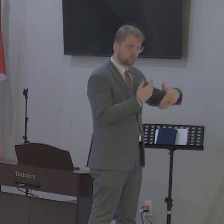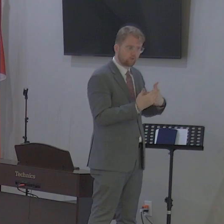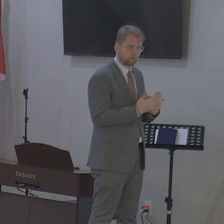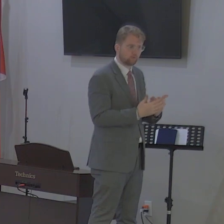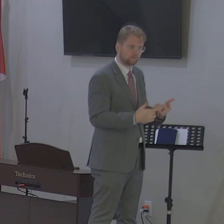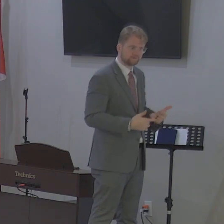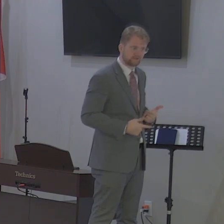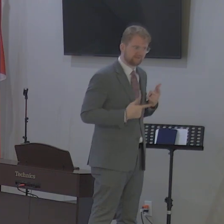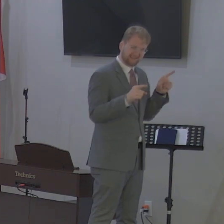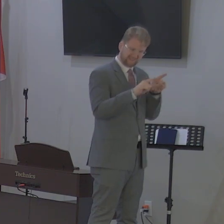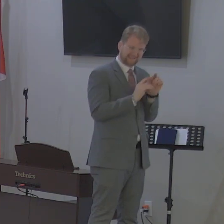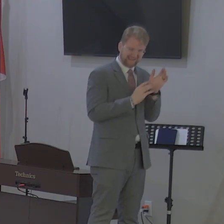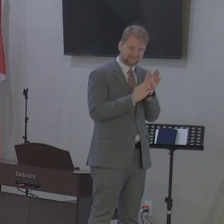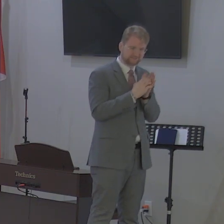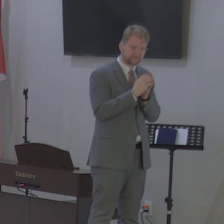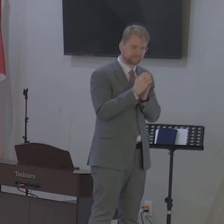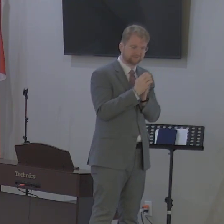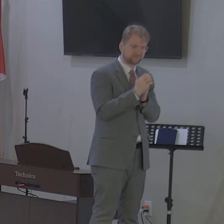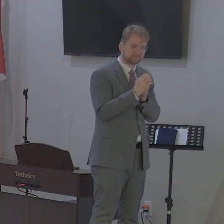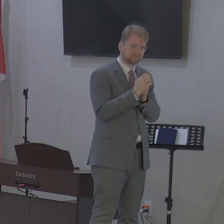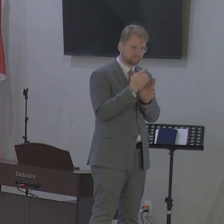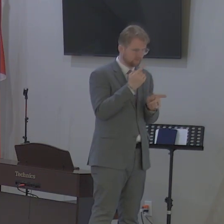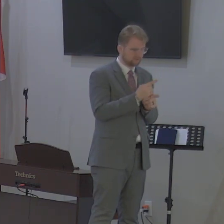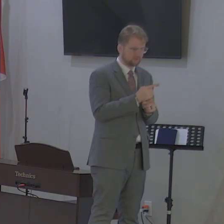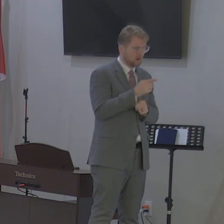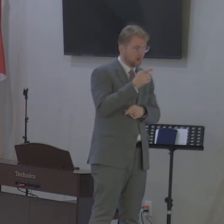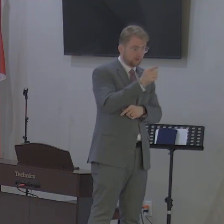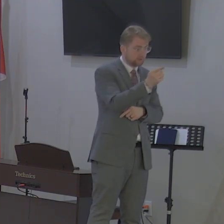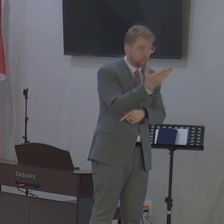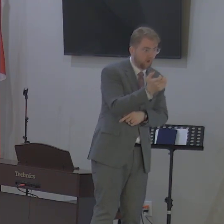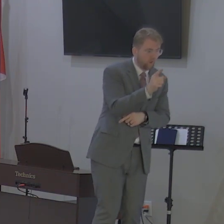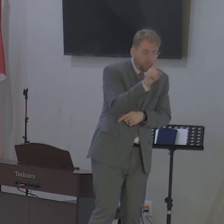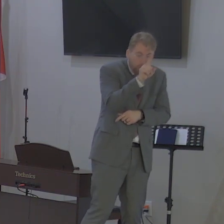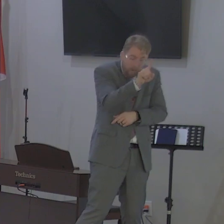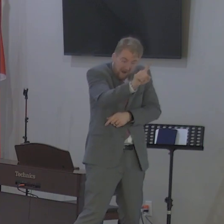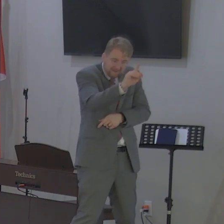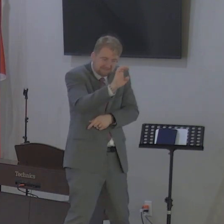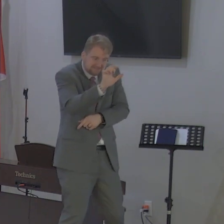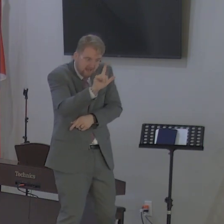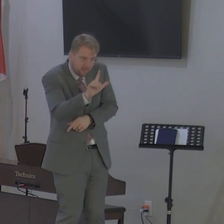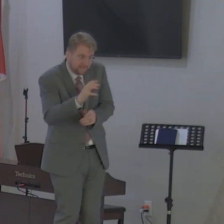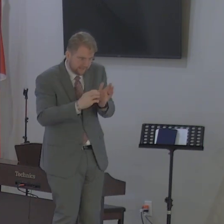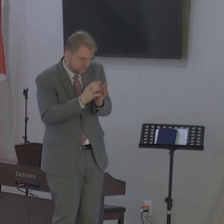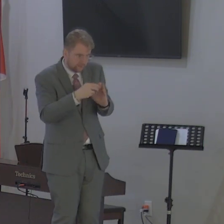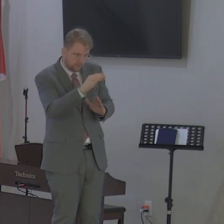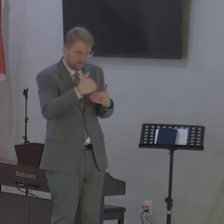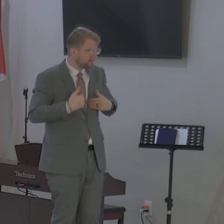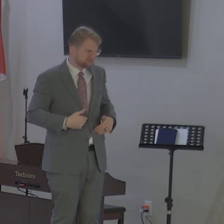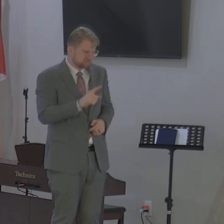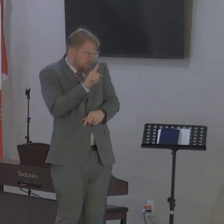like a cancer. Would you want one cell of cancer in your body?